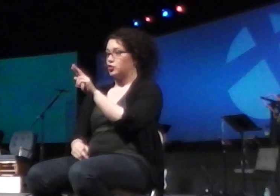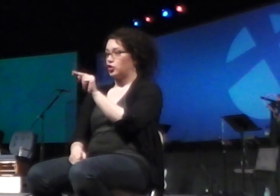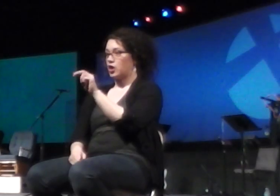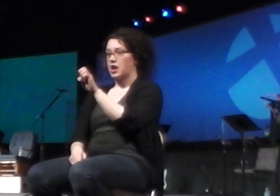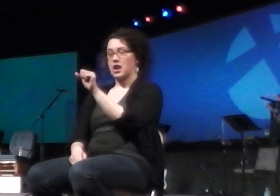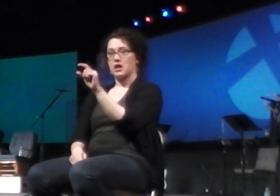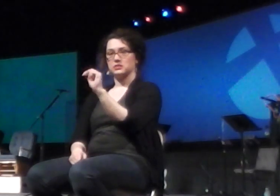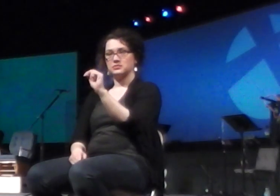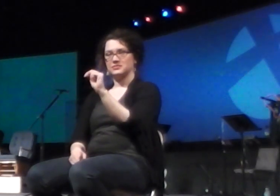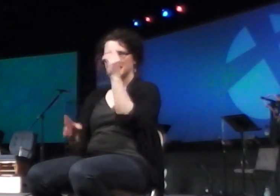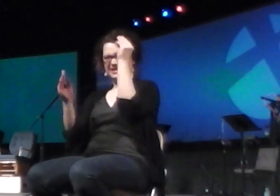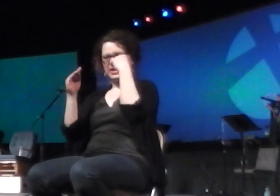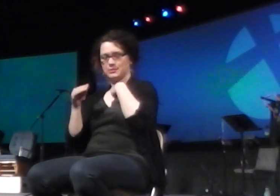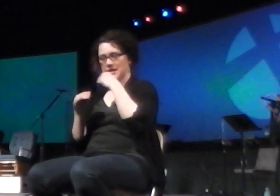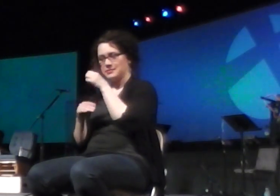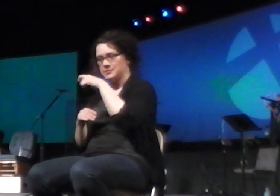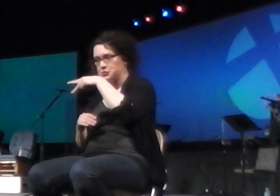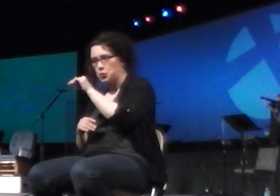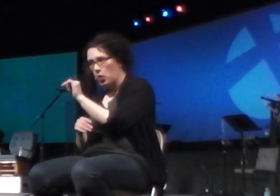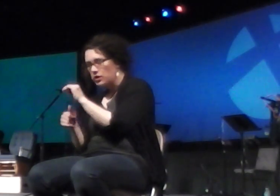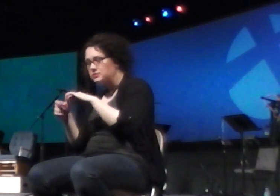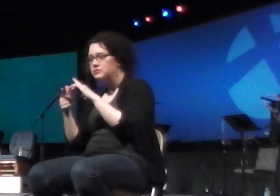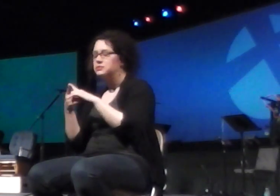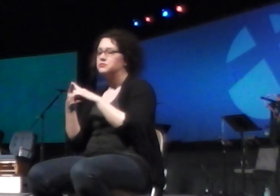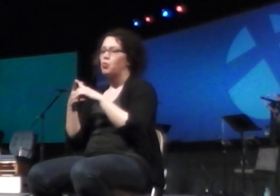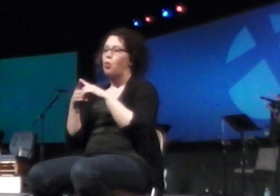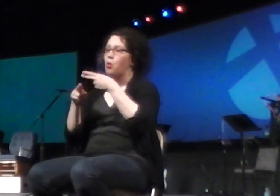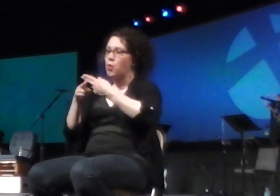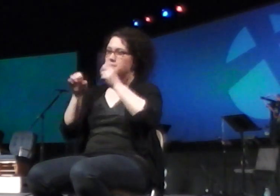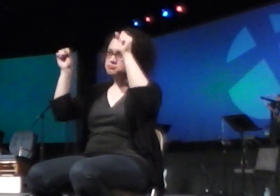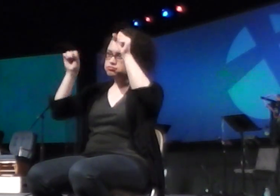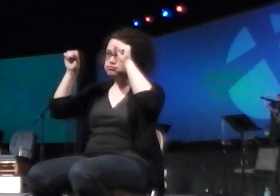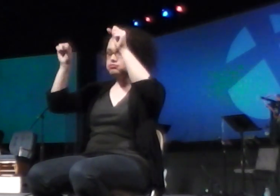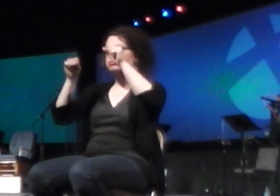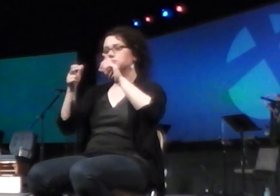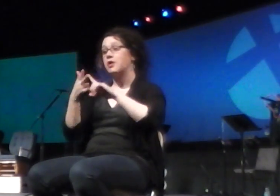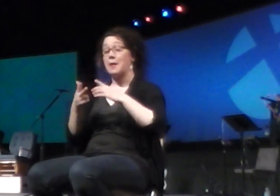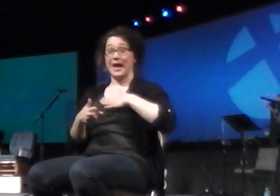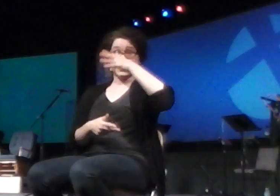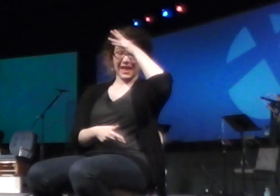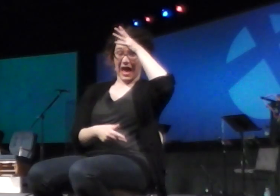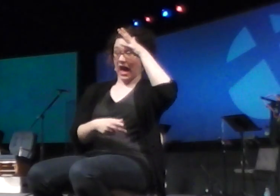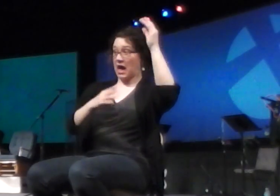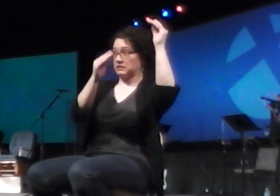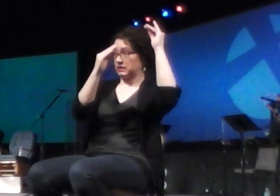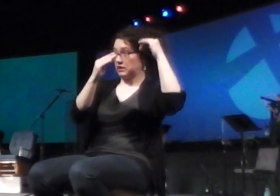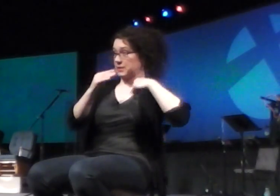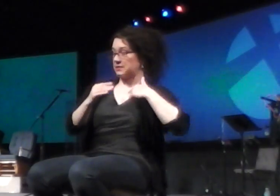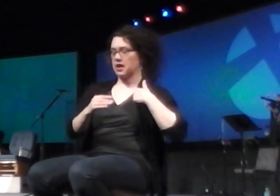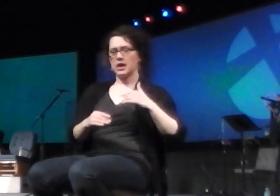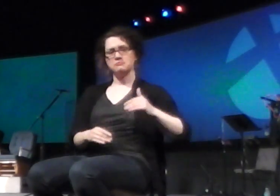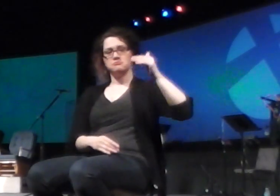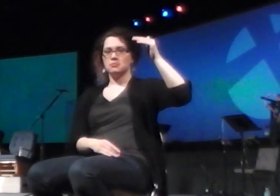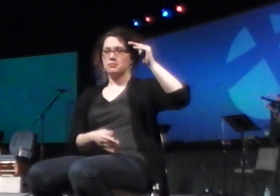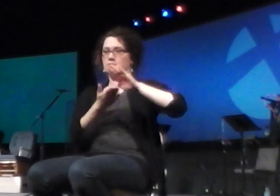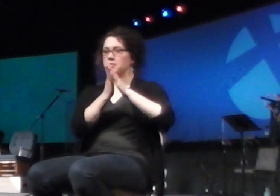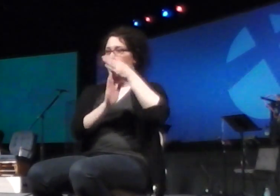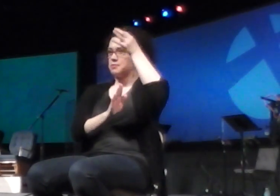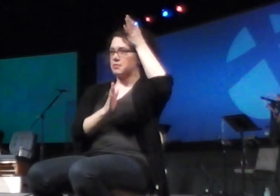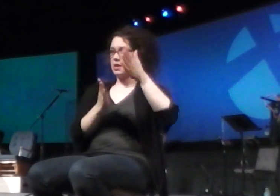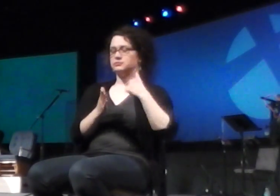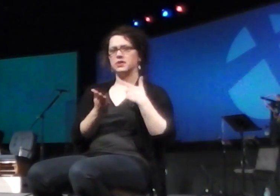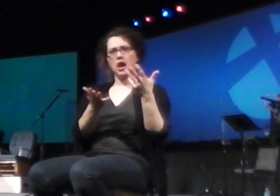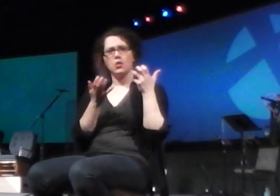younger. Musical people. My dad was a great mentor to me. So when I became a pastor, I was like, I want to be mentored by some